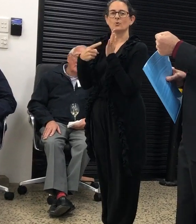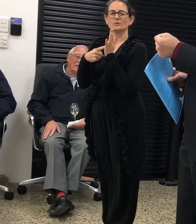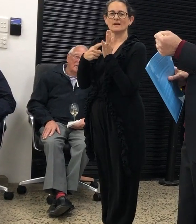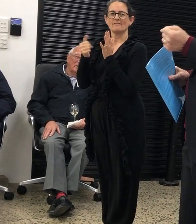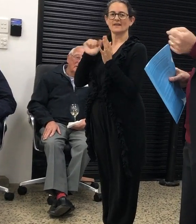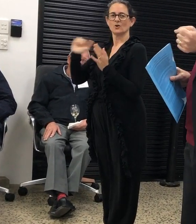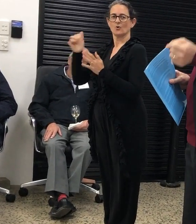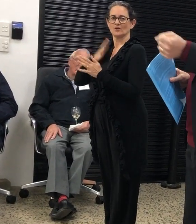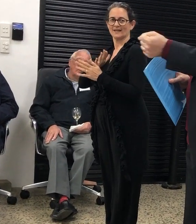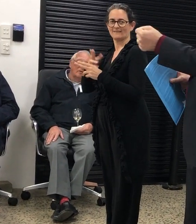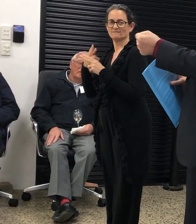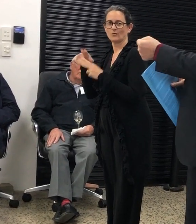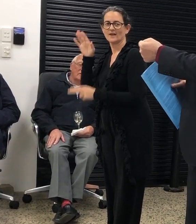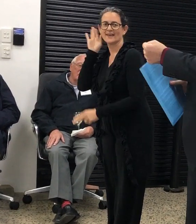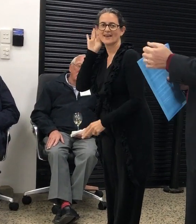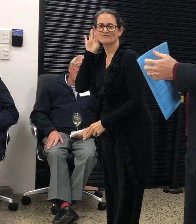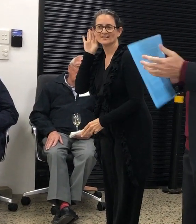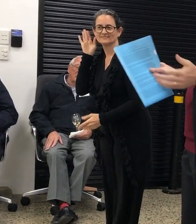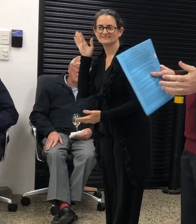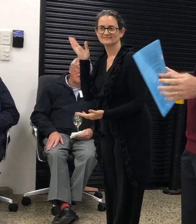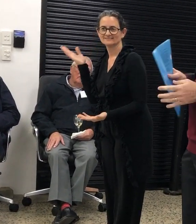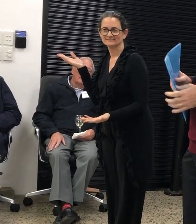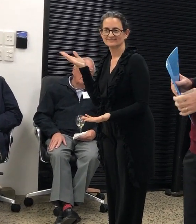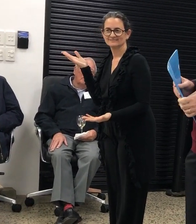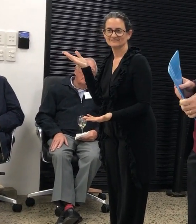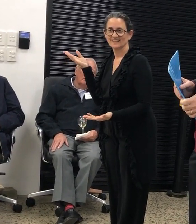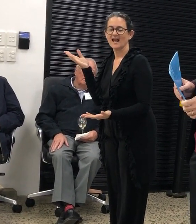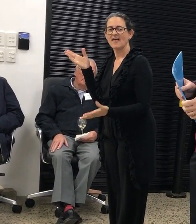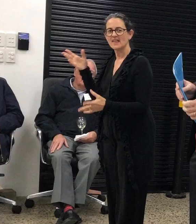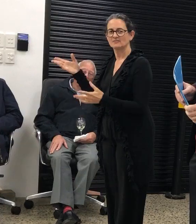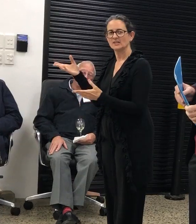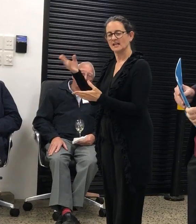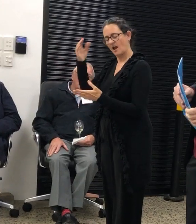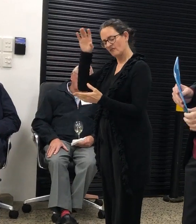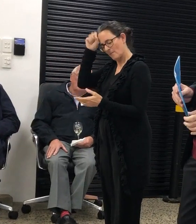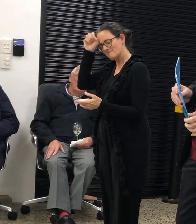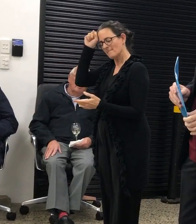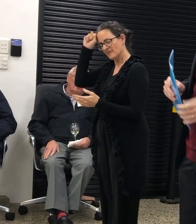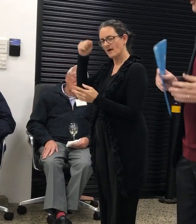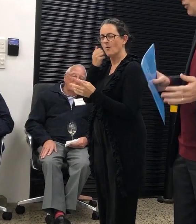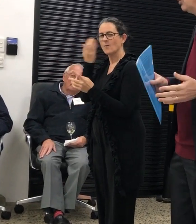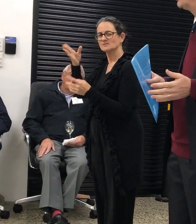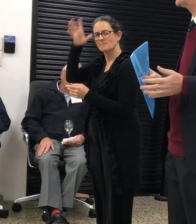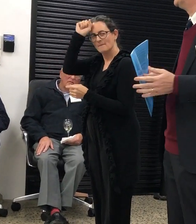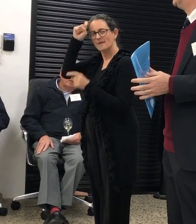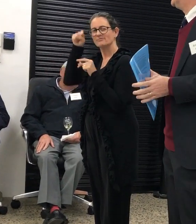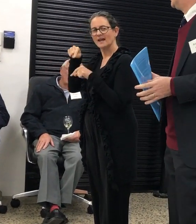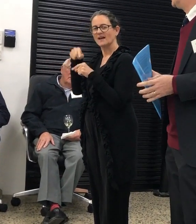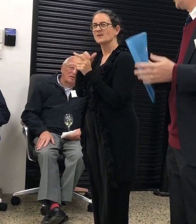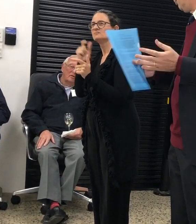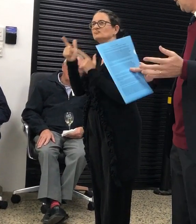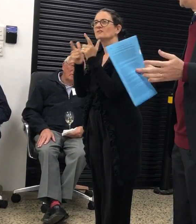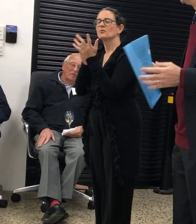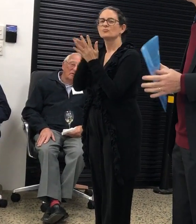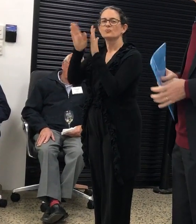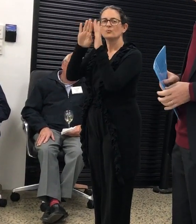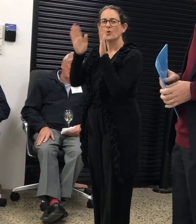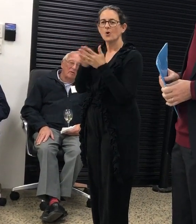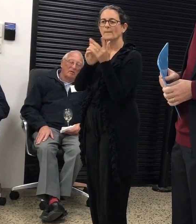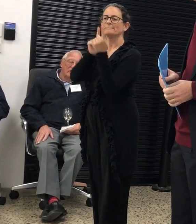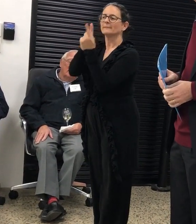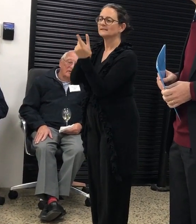carried with me as I've gone from country to country and met all the kids and the staff and the workers at the schools and in the